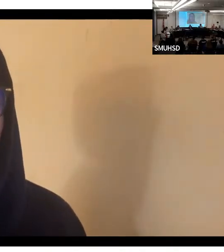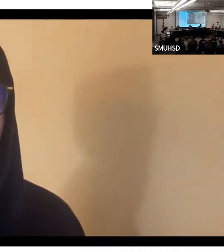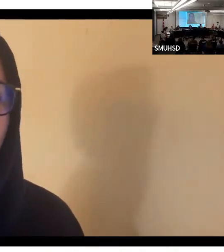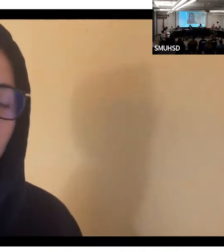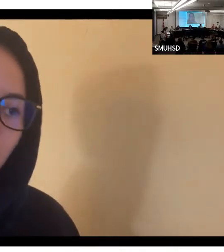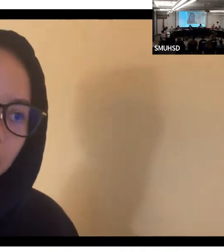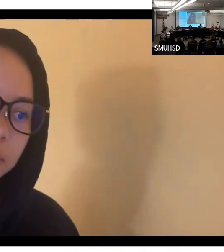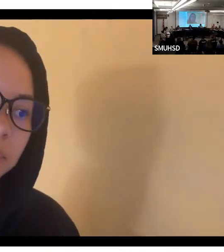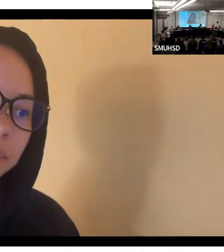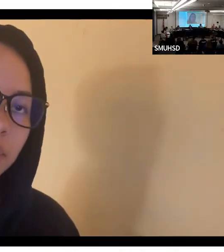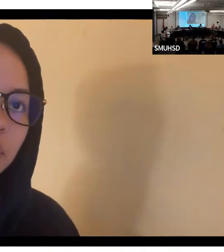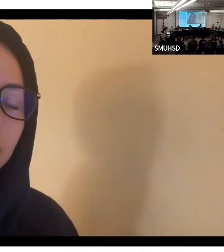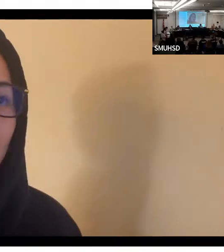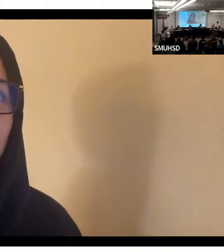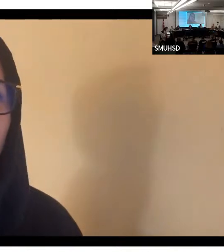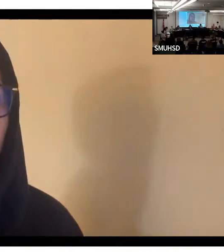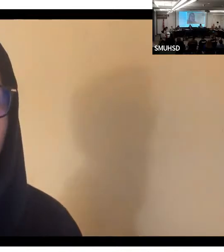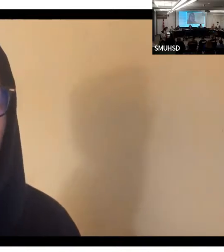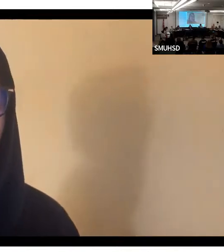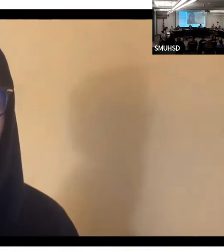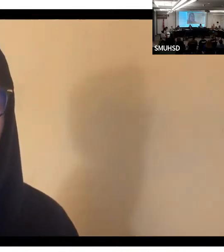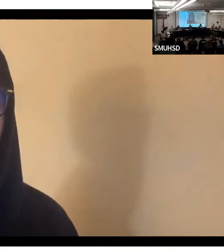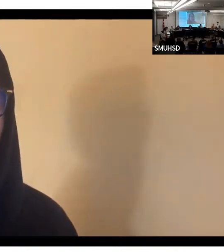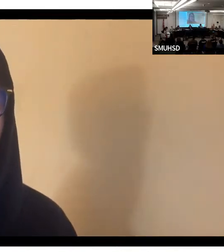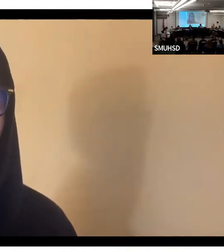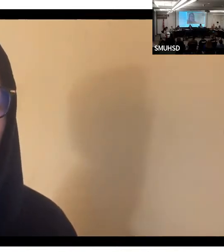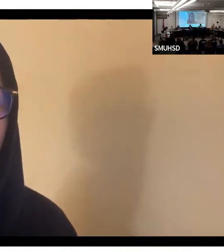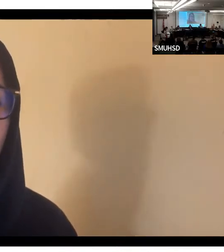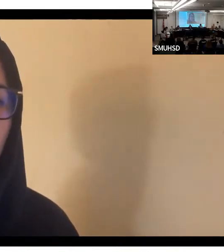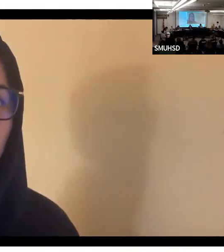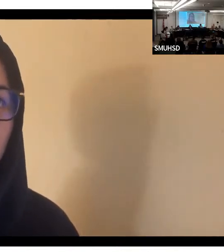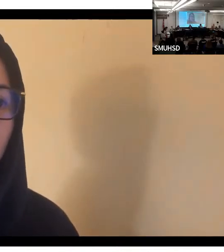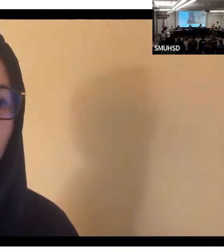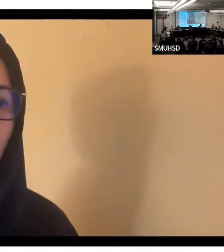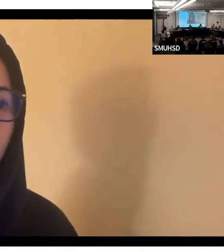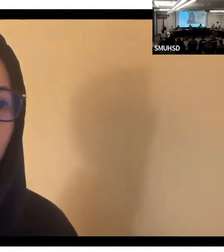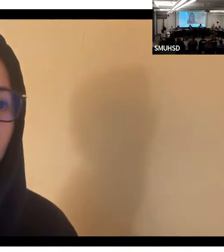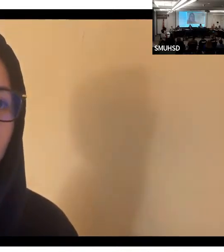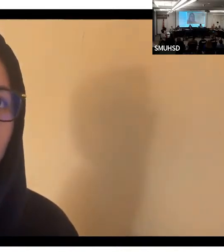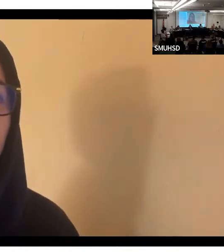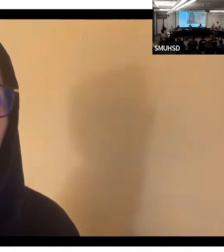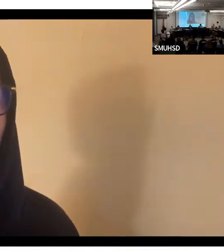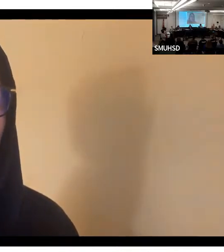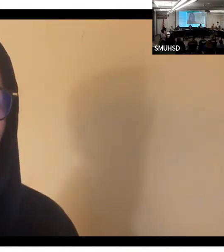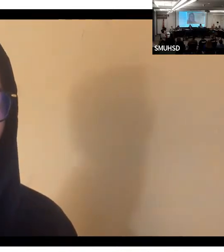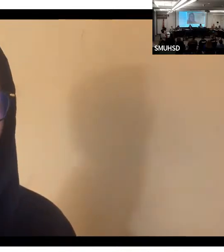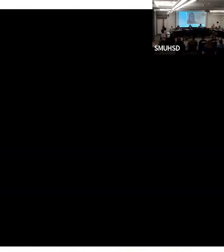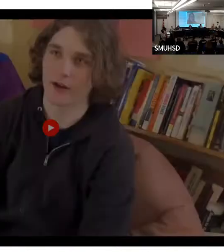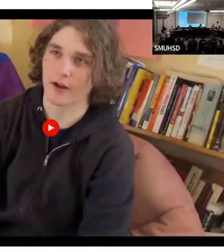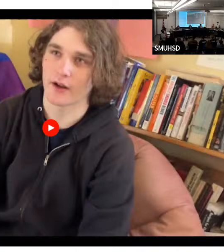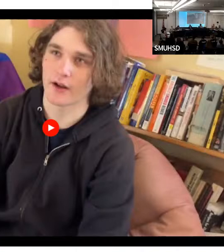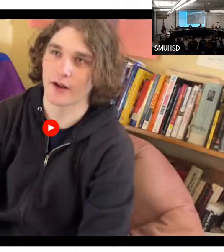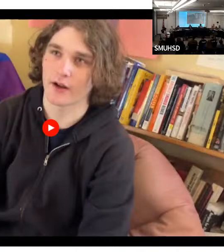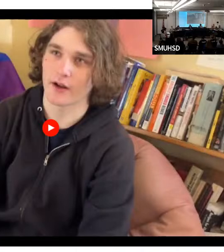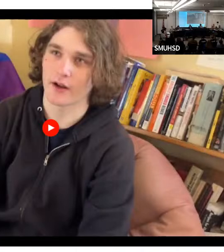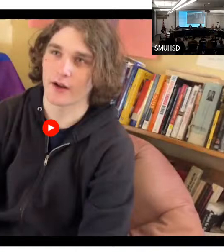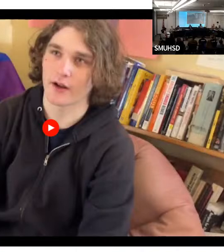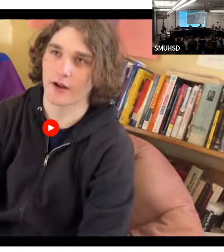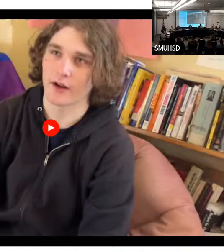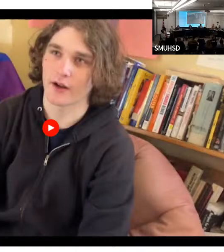the office and to talk to people. I felt really seen because it was a lot to do on my own.